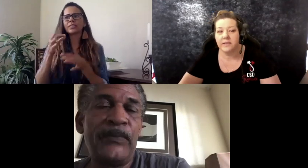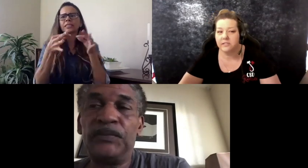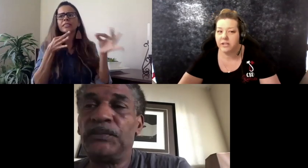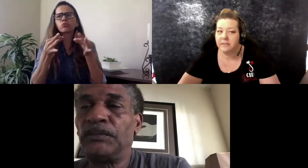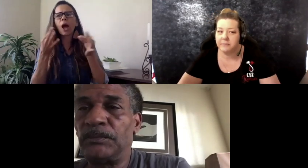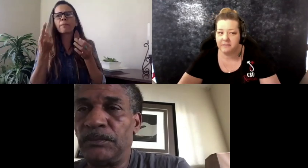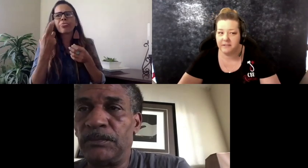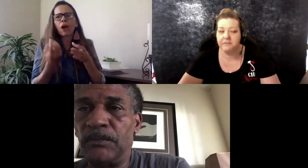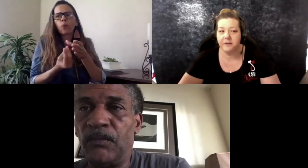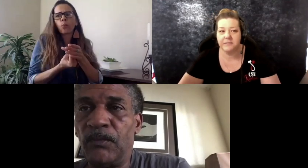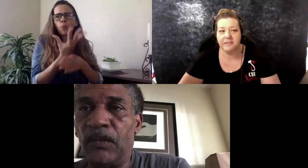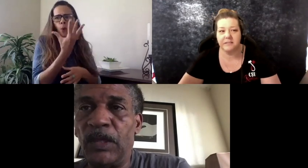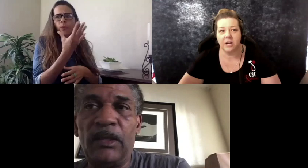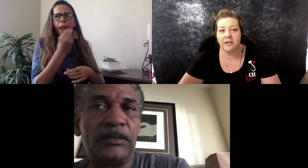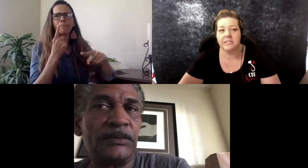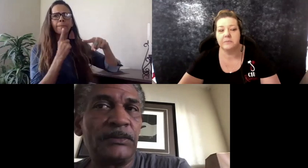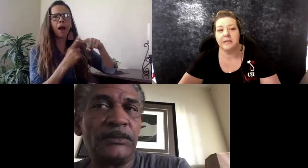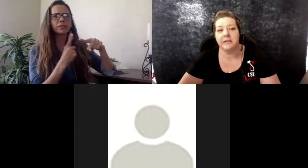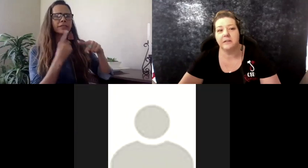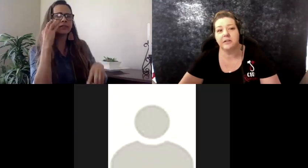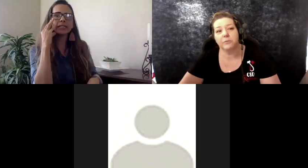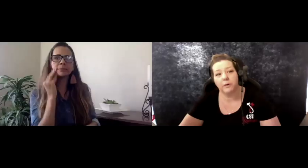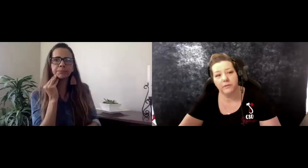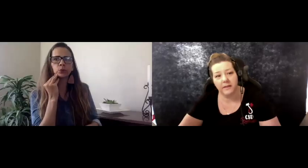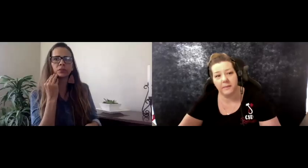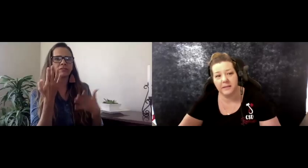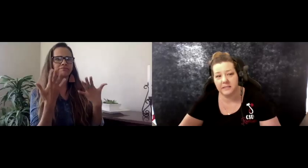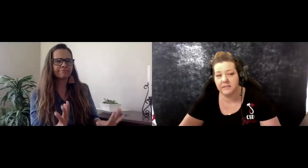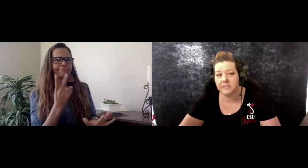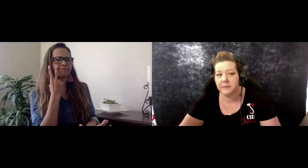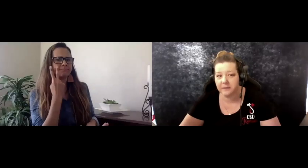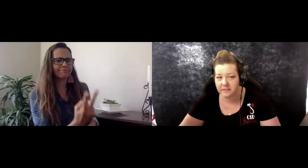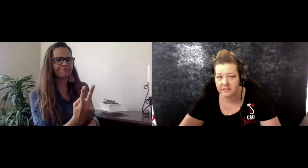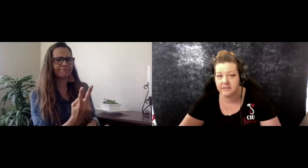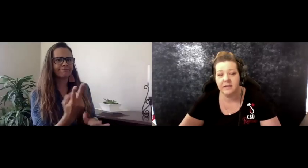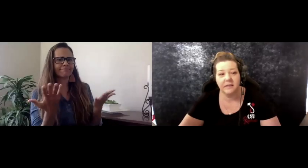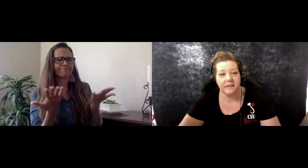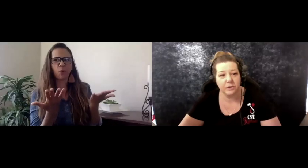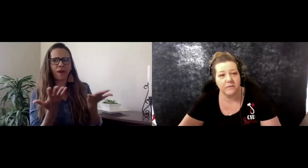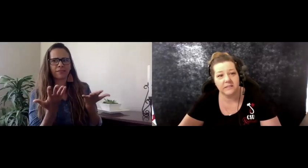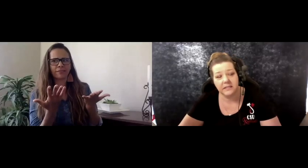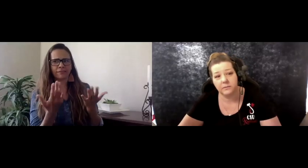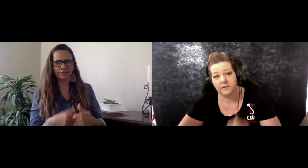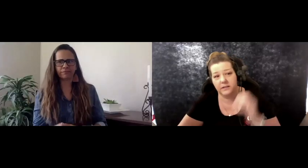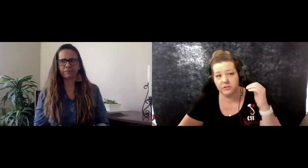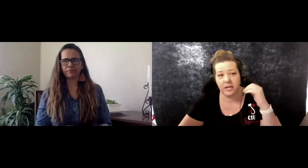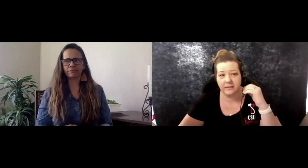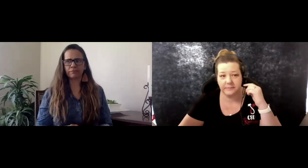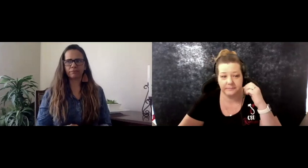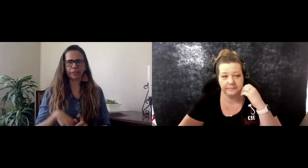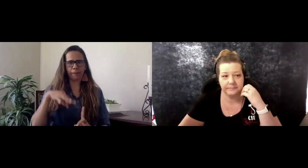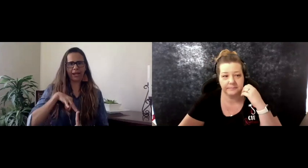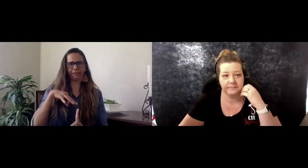What has your child benefited from CSDR? Explain the growth and the positive experiences that you have seen within your